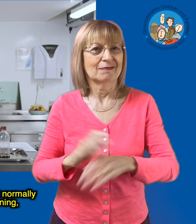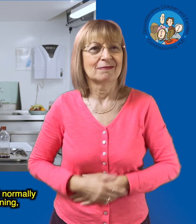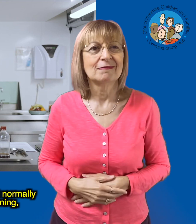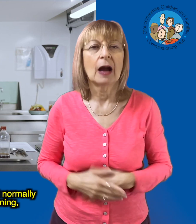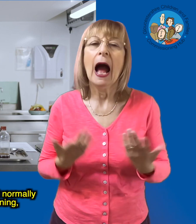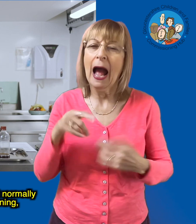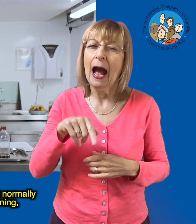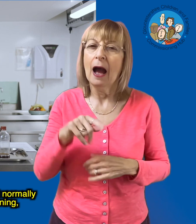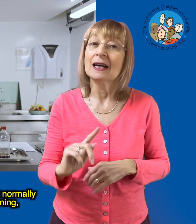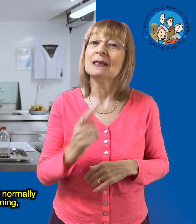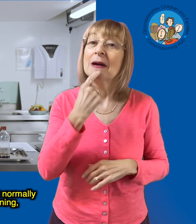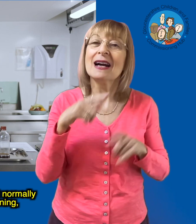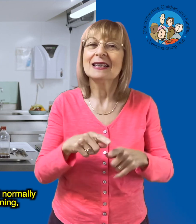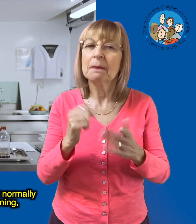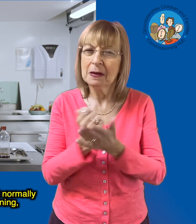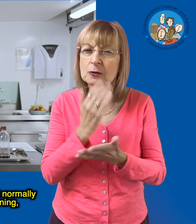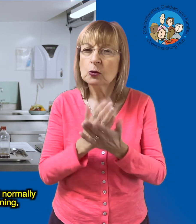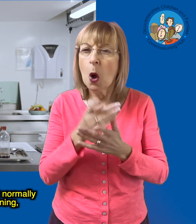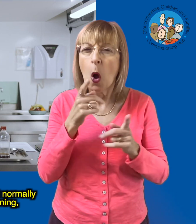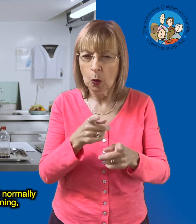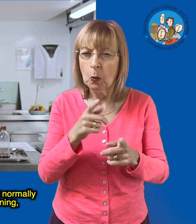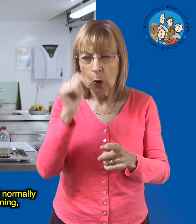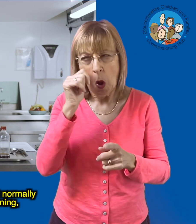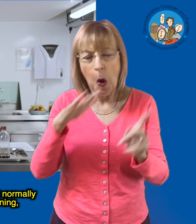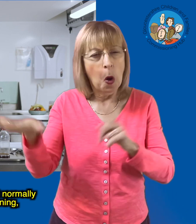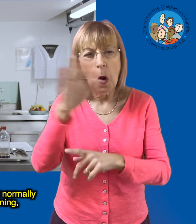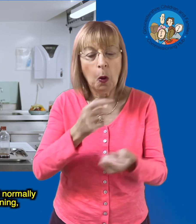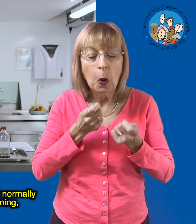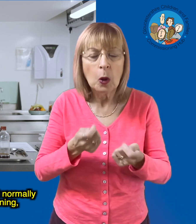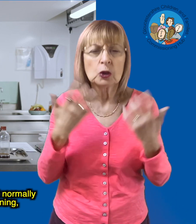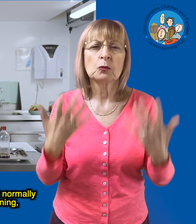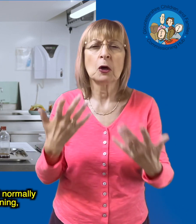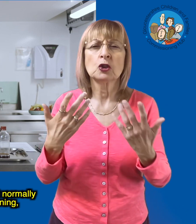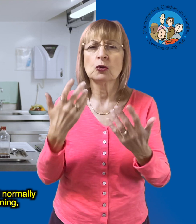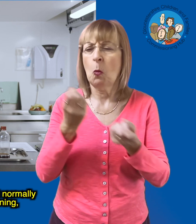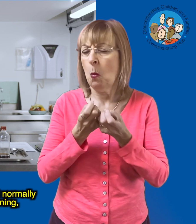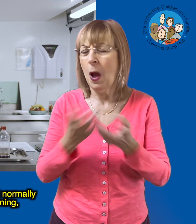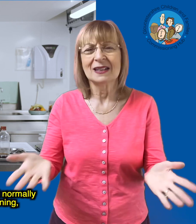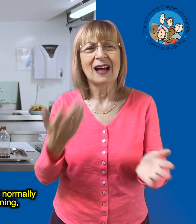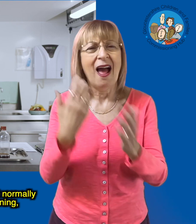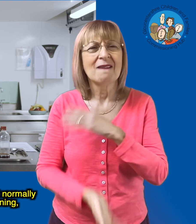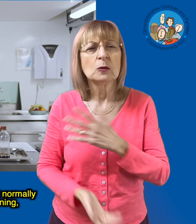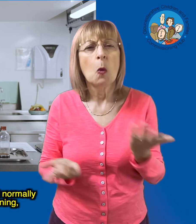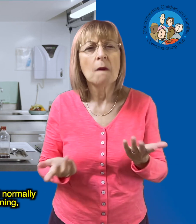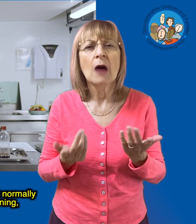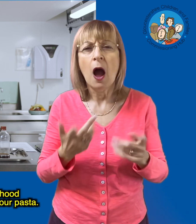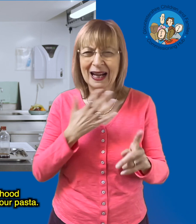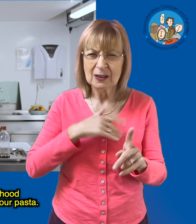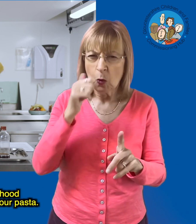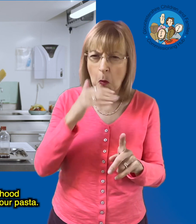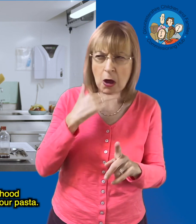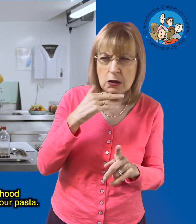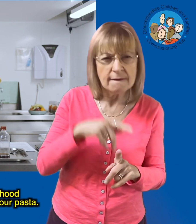So the thing with pasta and spaghetti is that normally when you cook with it, you end up over portioning and you've